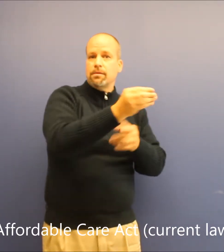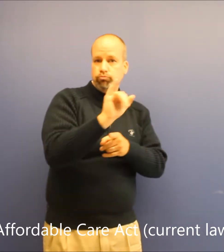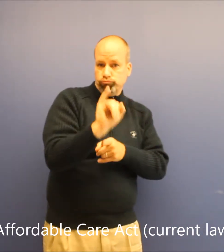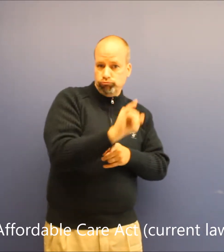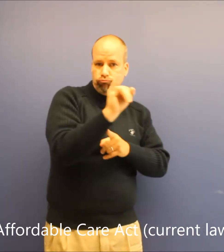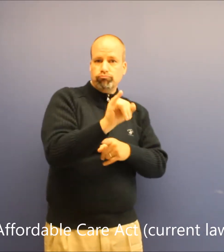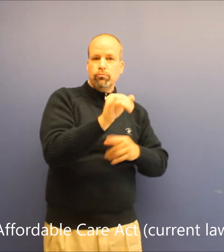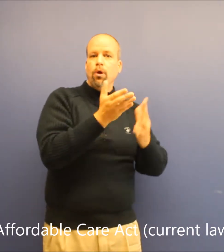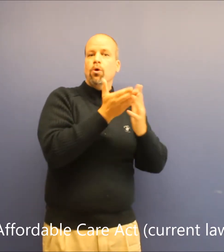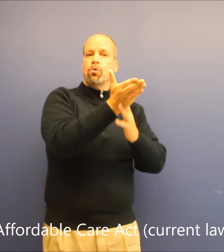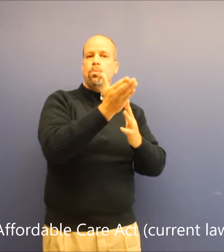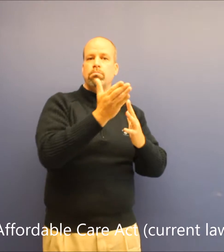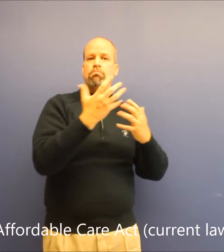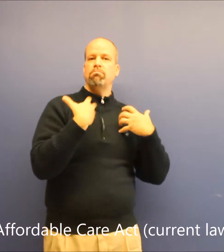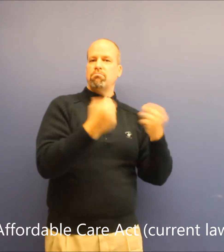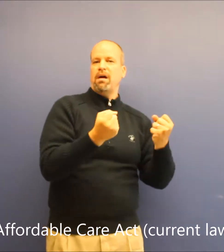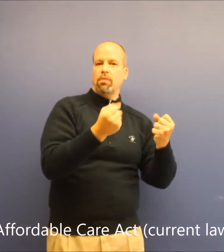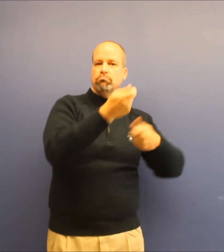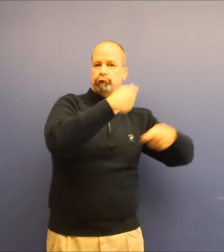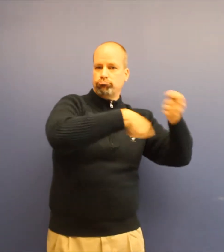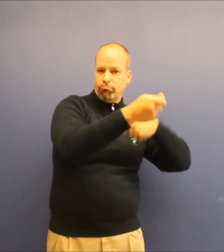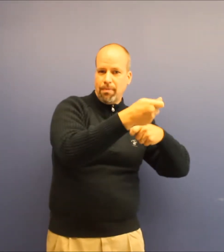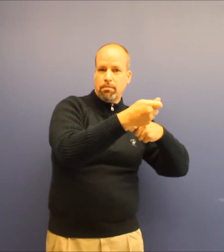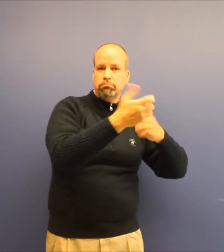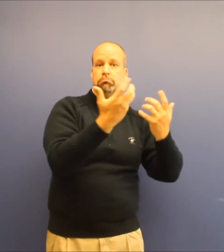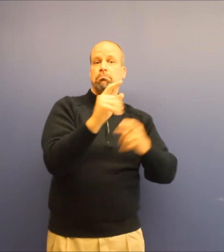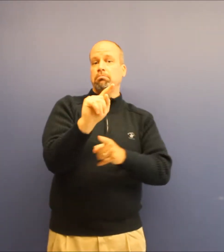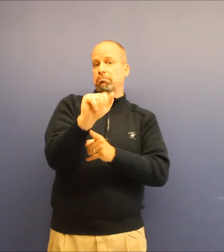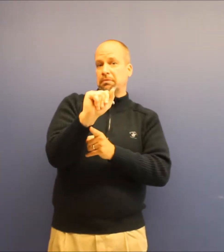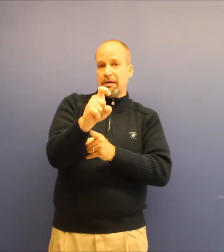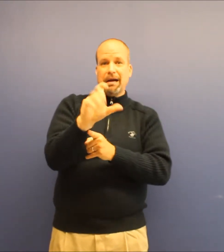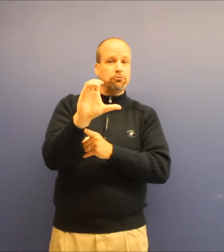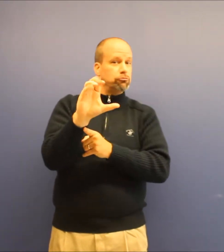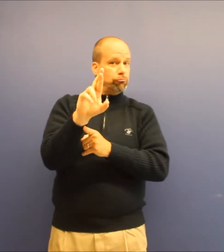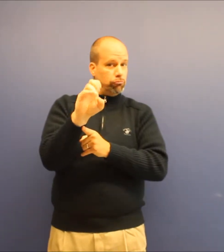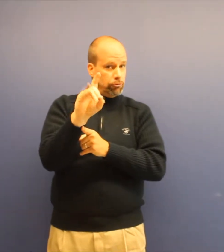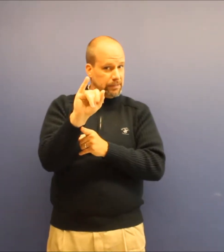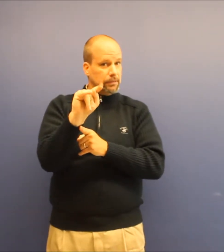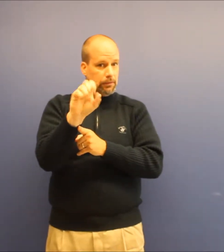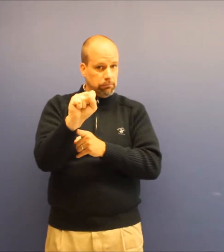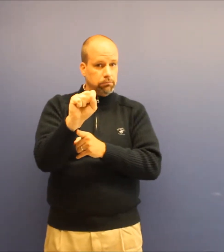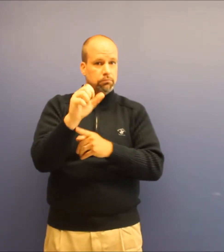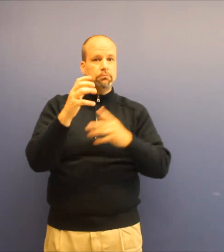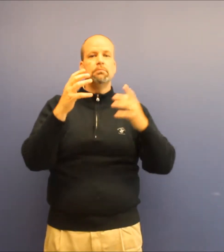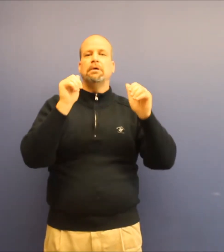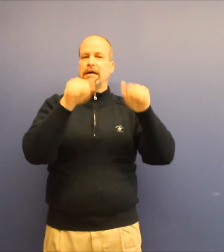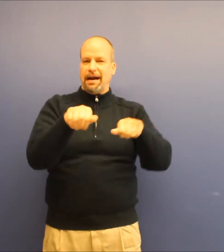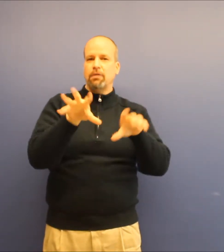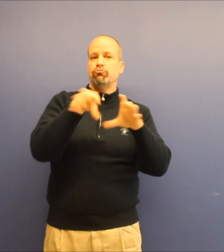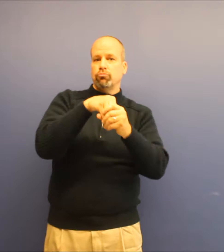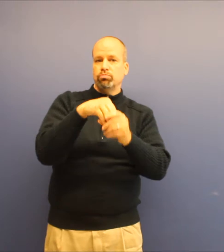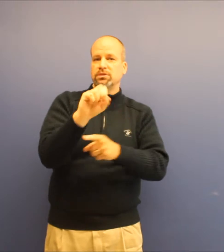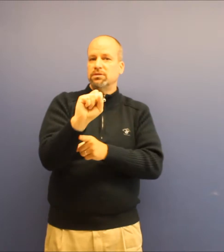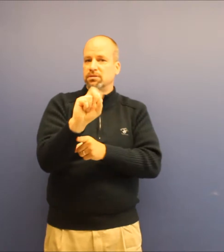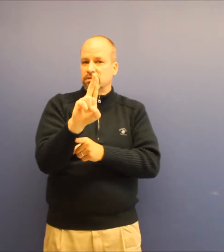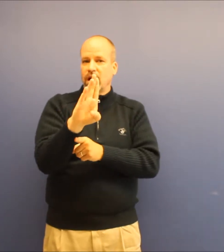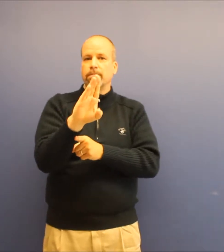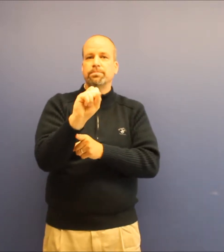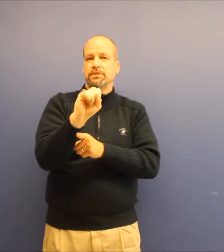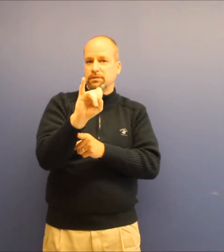can buy insurance through health exchanges with tax credits and subsidies if they meet income